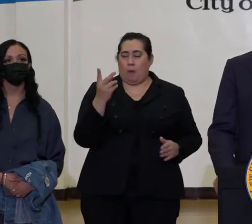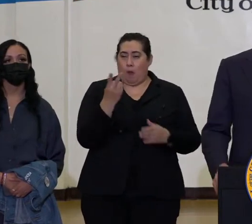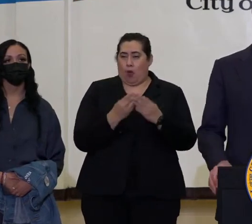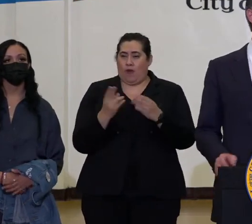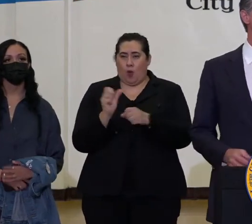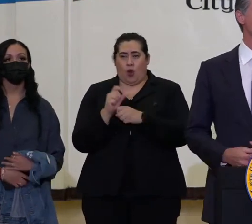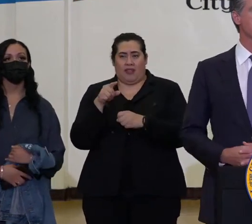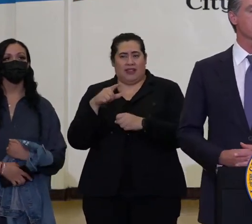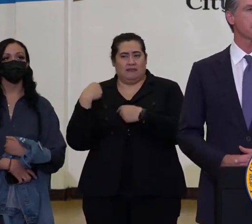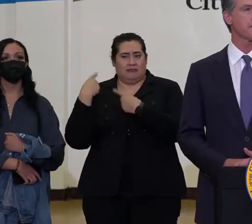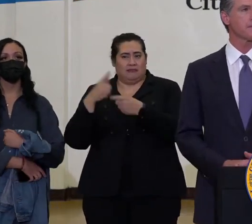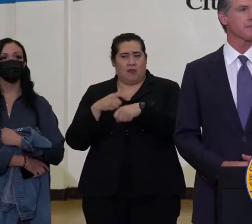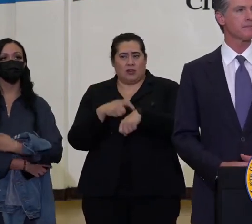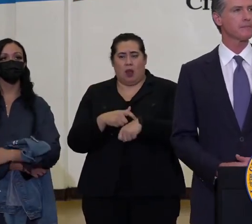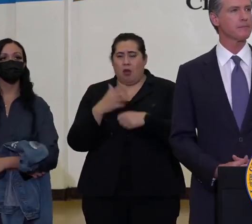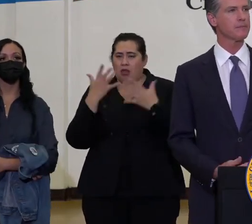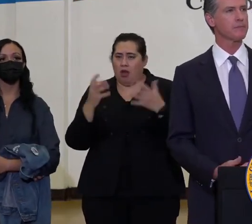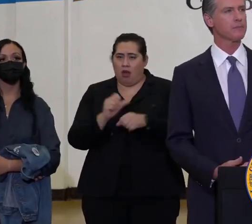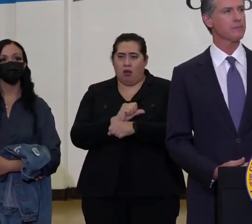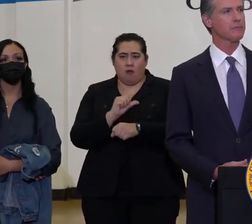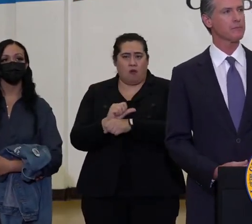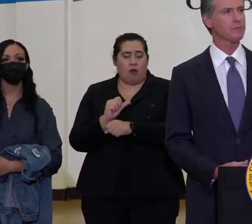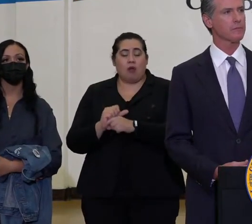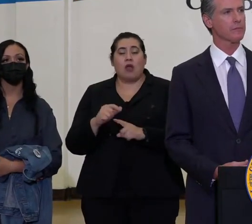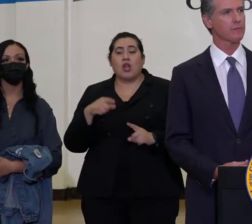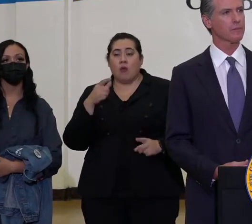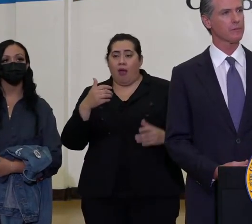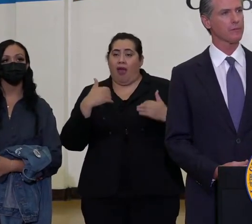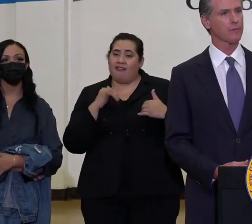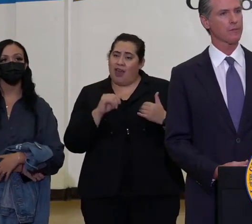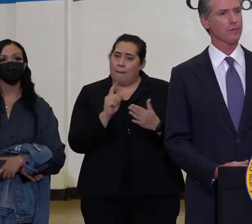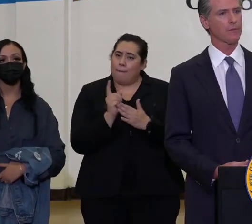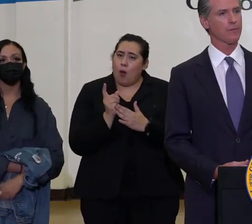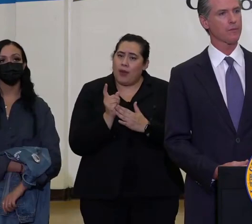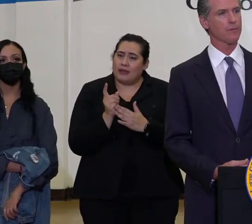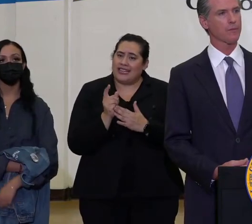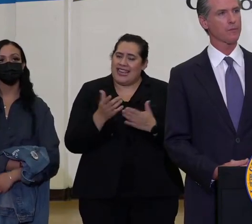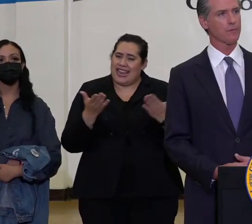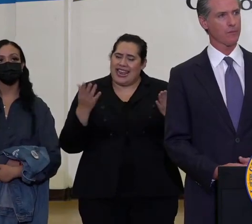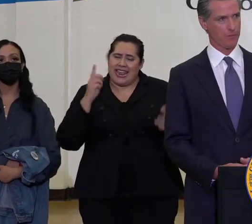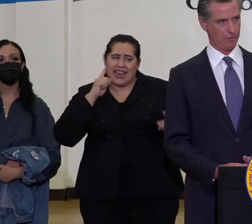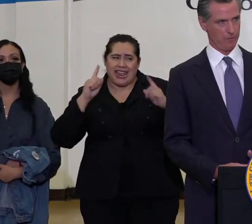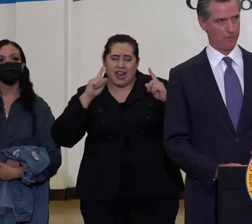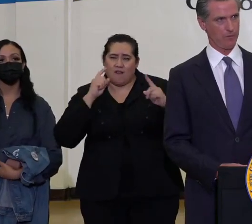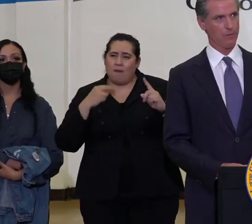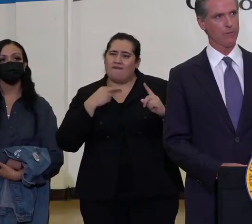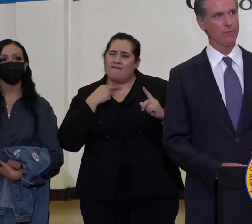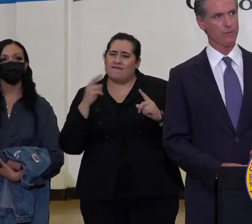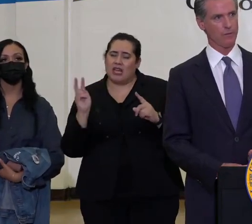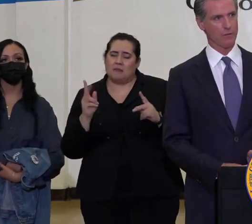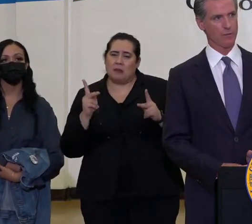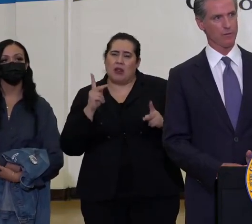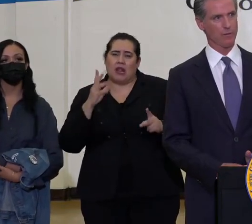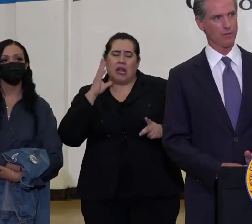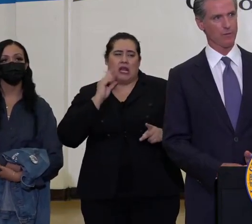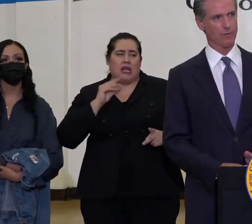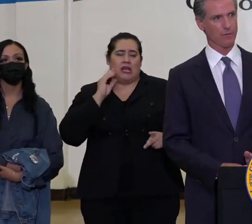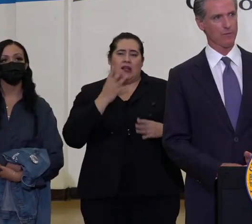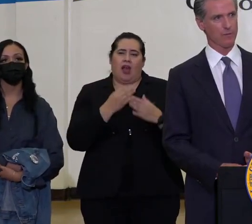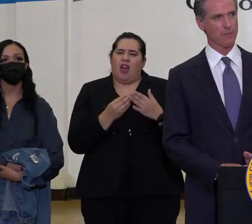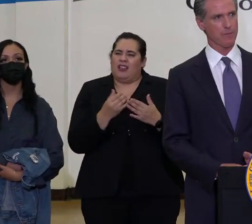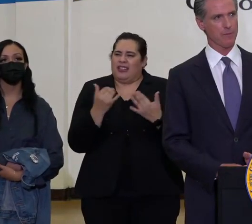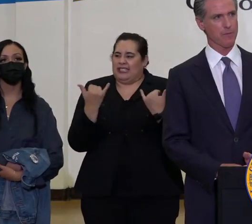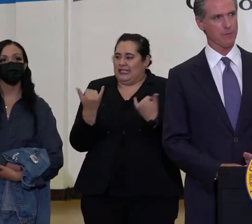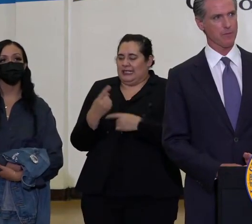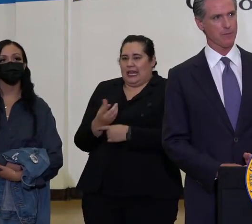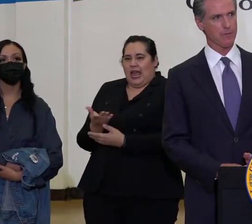long time, put in a lot of work on this issue. When you have that moment and hear from the victims like you just did on this day, what does